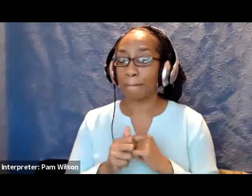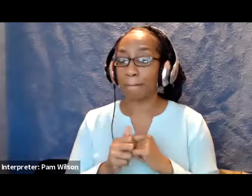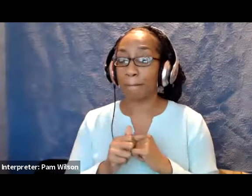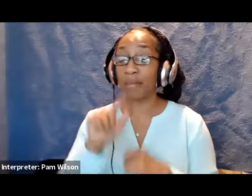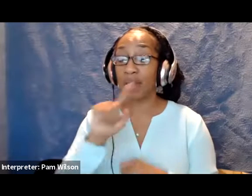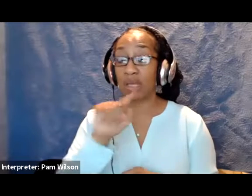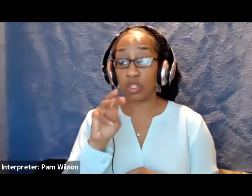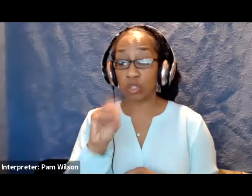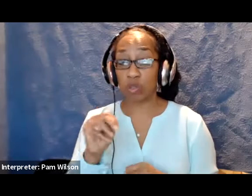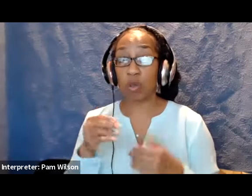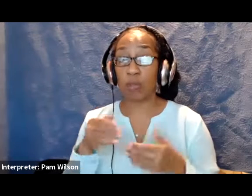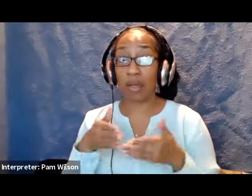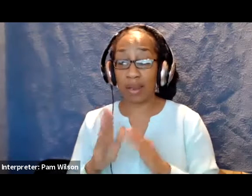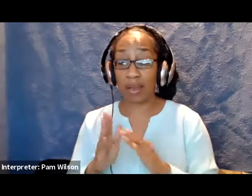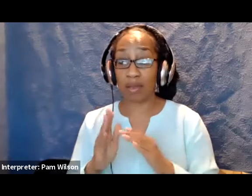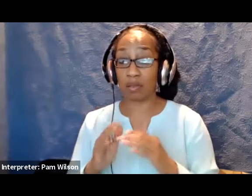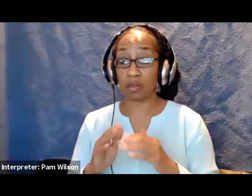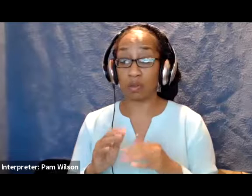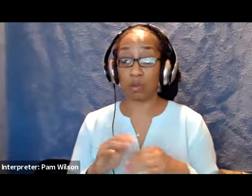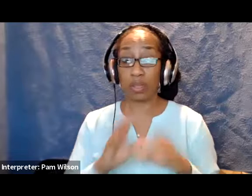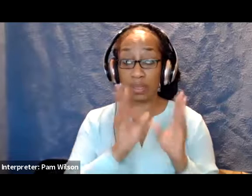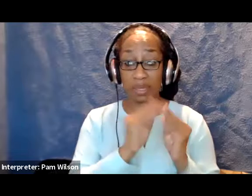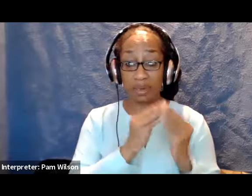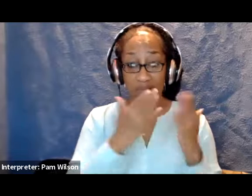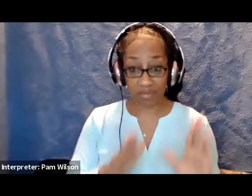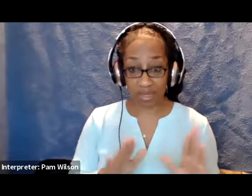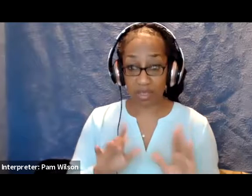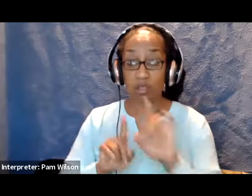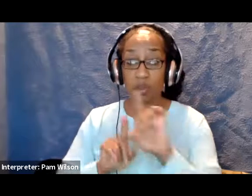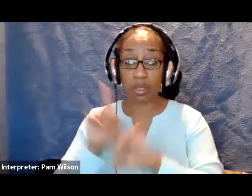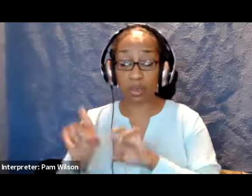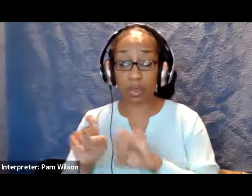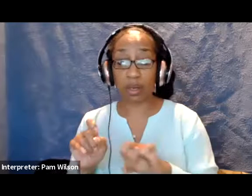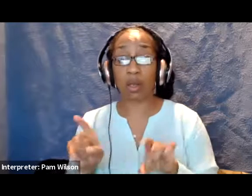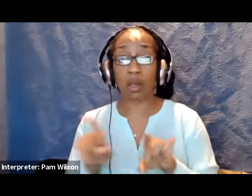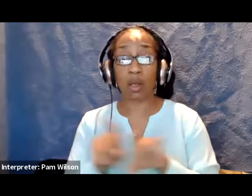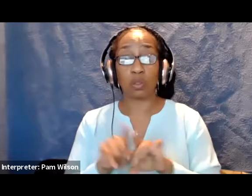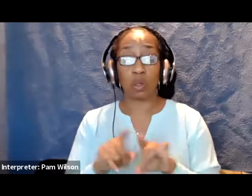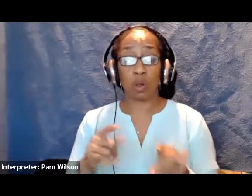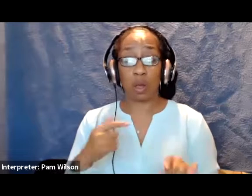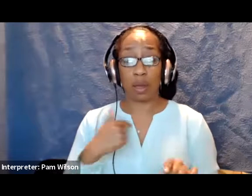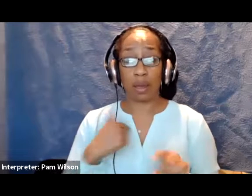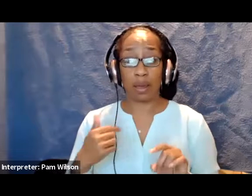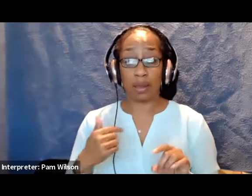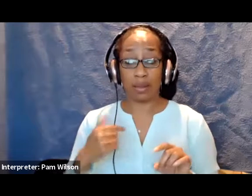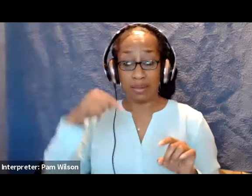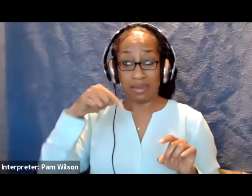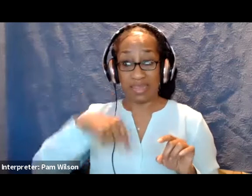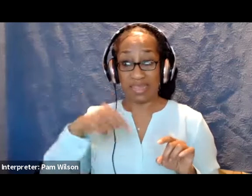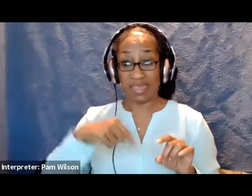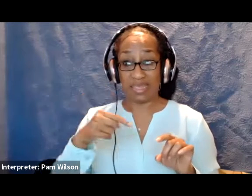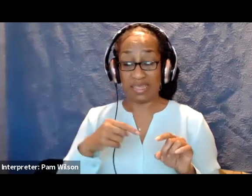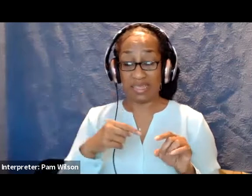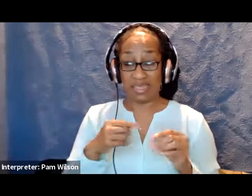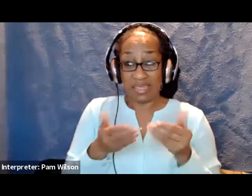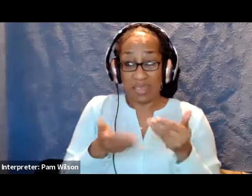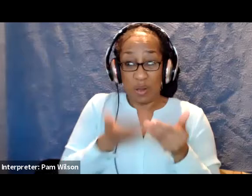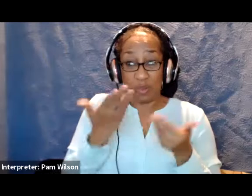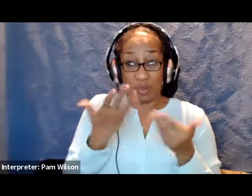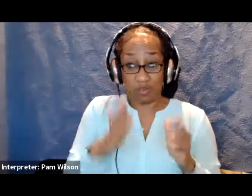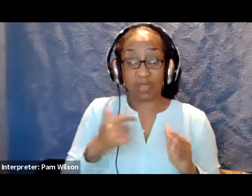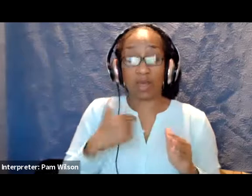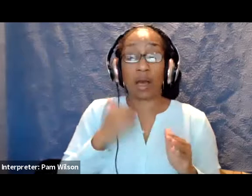allows, or use the polling function, which I'm planning on doing at the end of this, right near the end of this presentation.